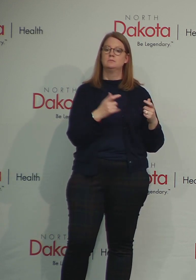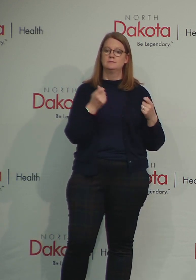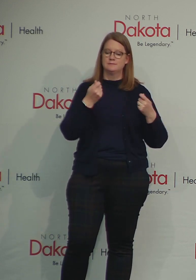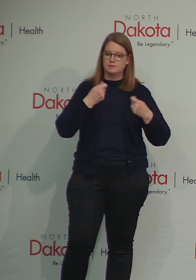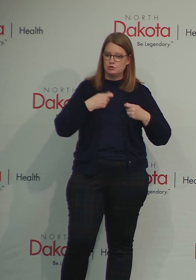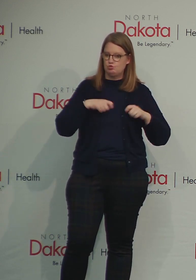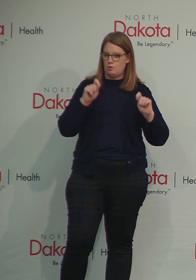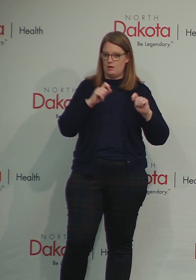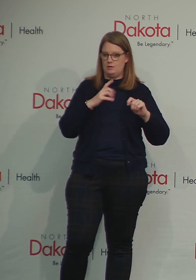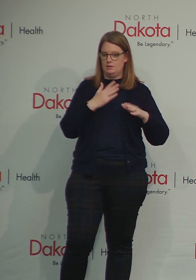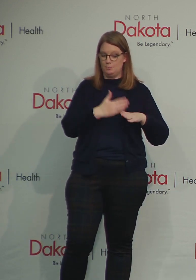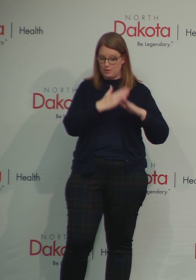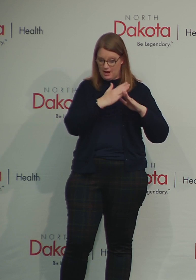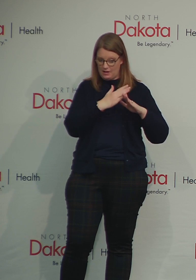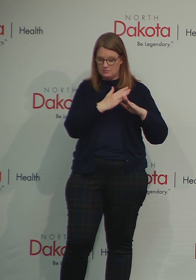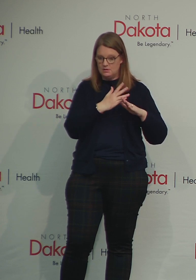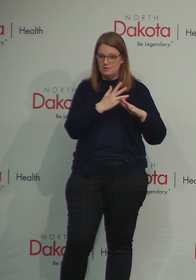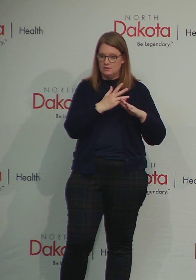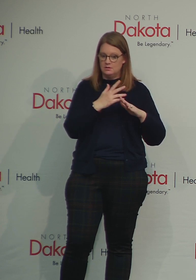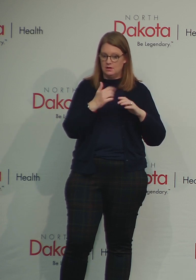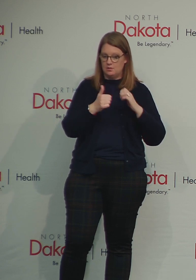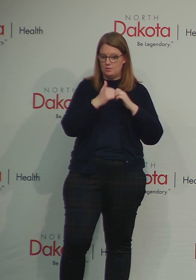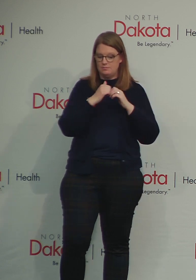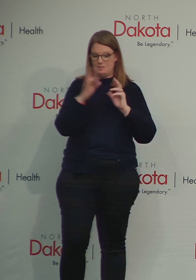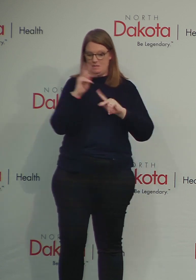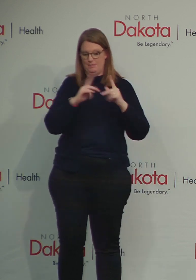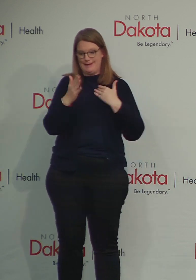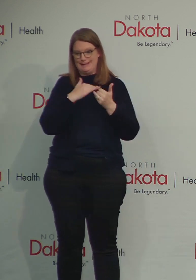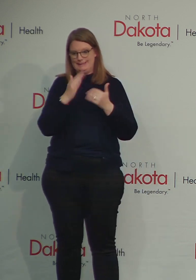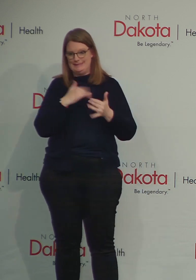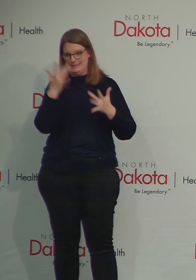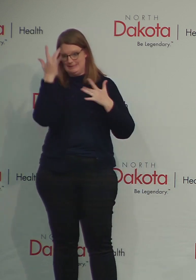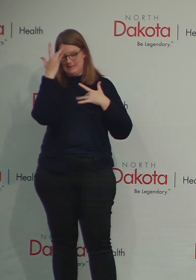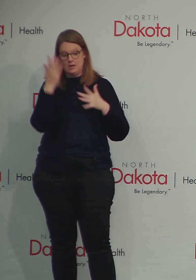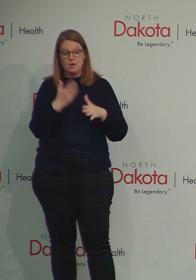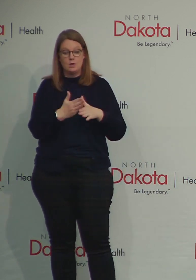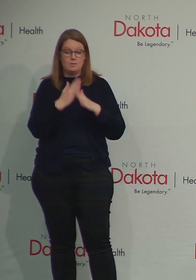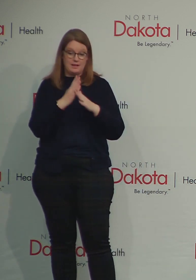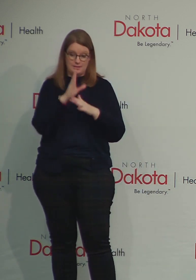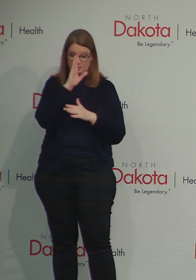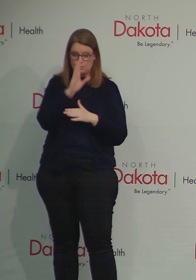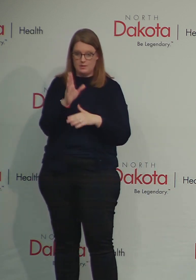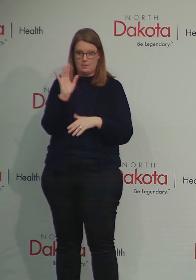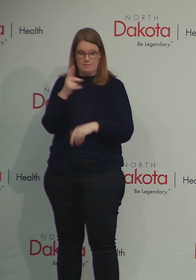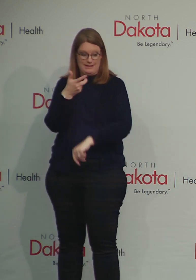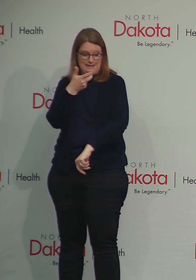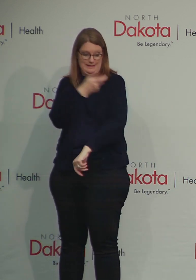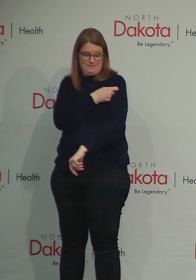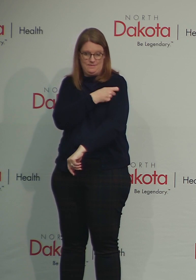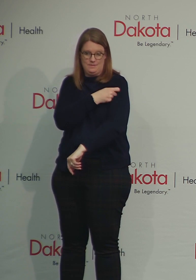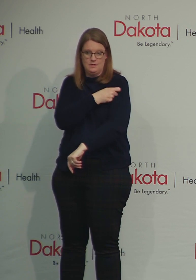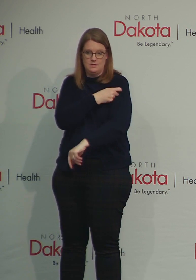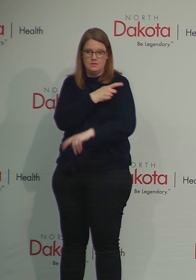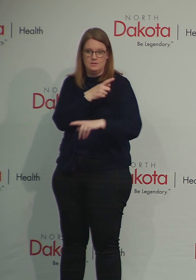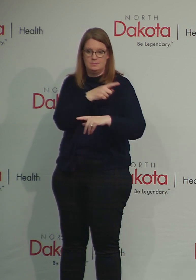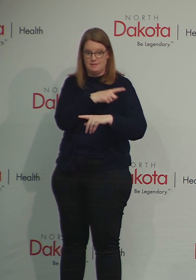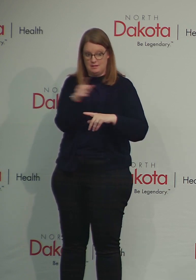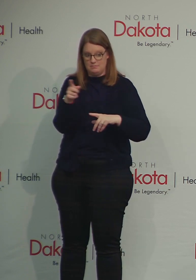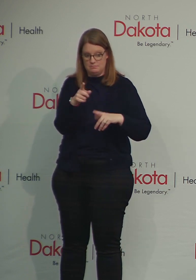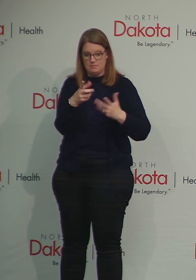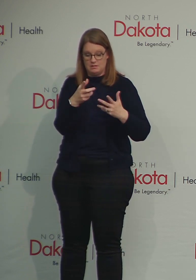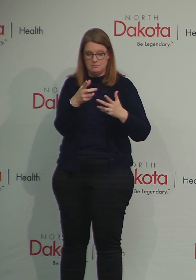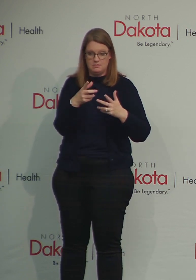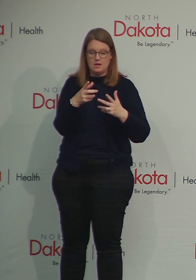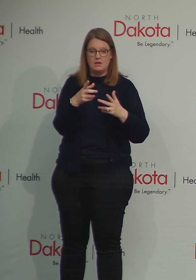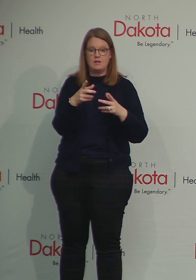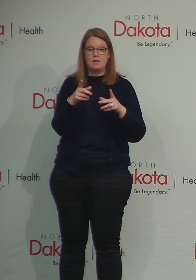to, you protect the most vulnerable two ways. One is you protect them directly by giving vaccines to people that can be protected that are vulnerable.